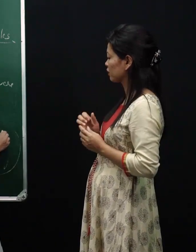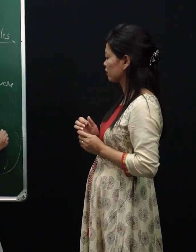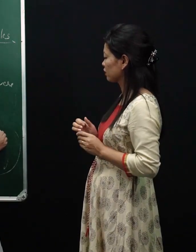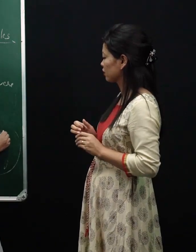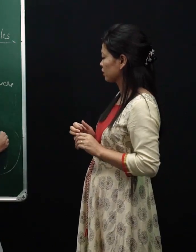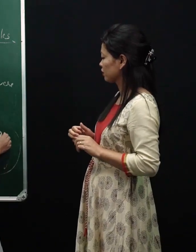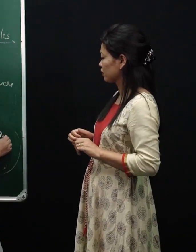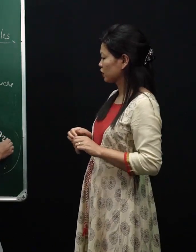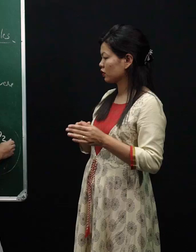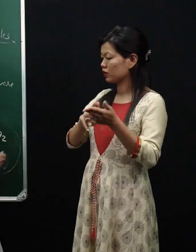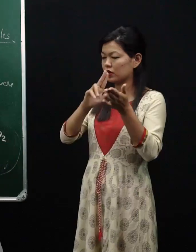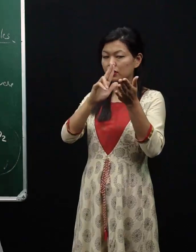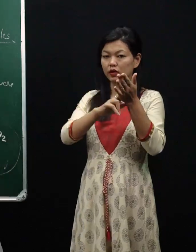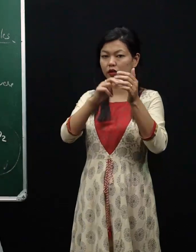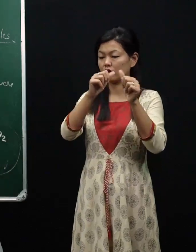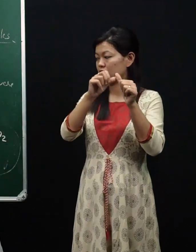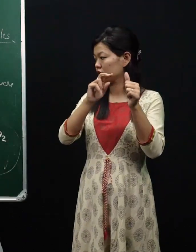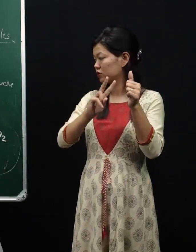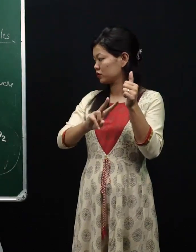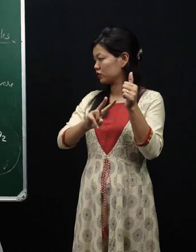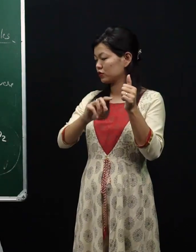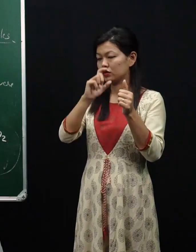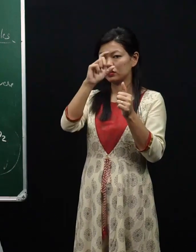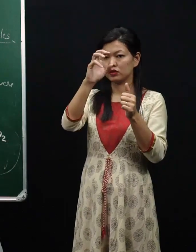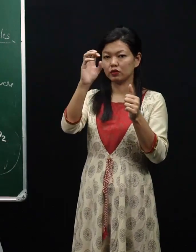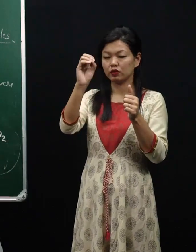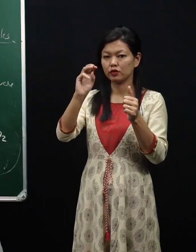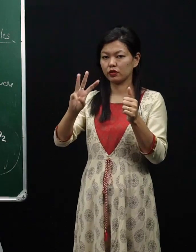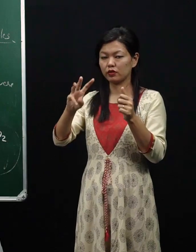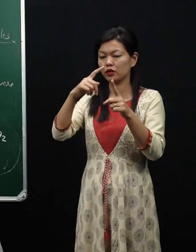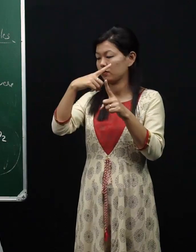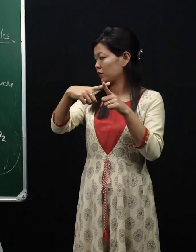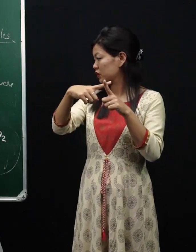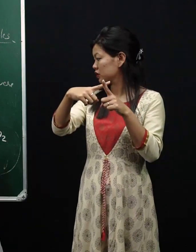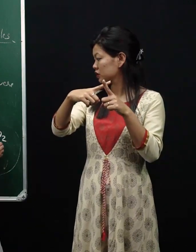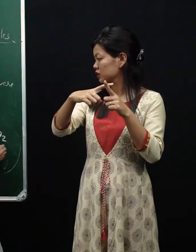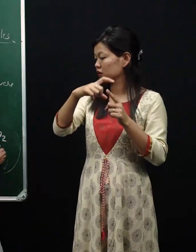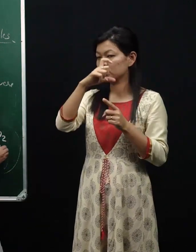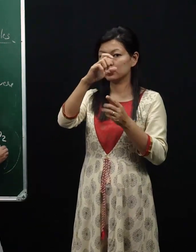carbon dioxide. Okay, we'll get carbon dioxide 2.2 gram.